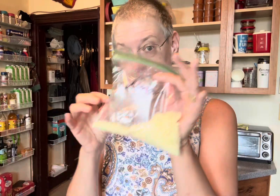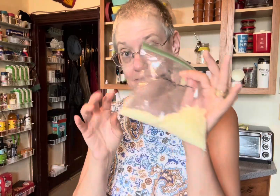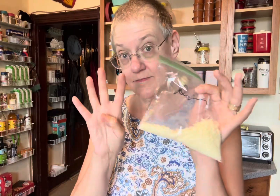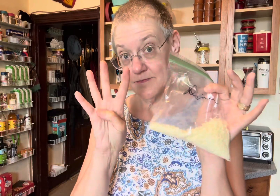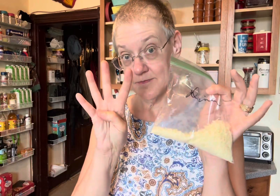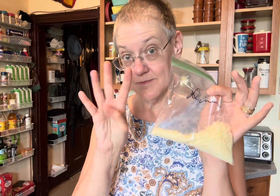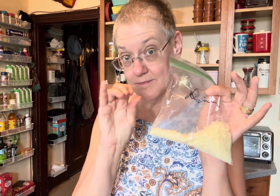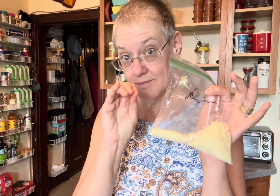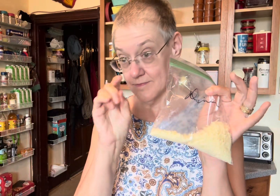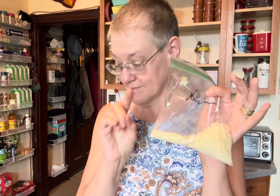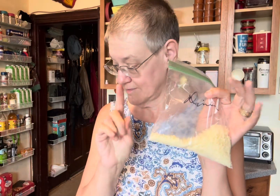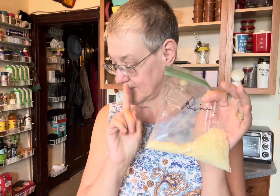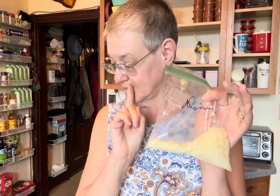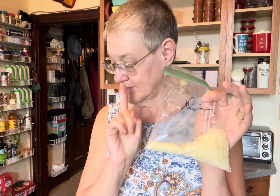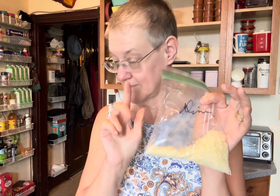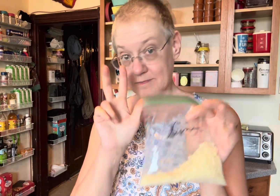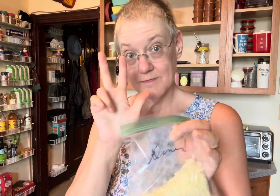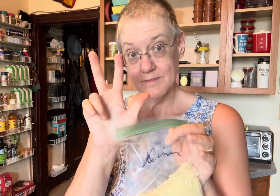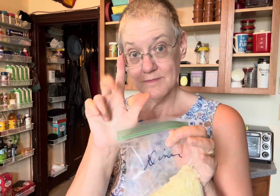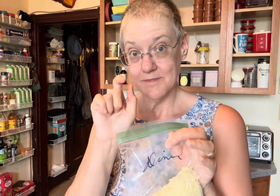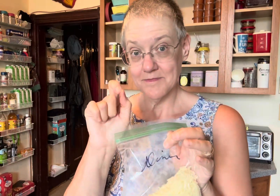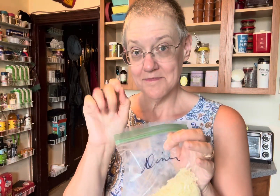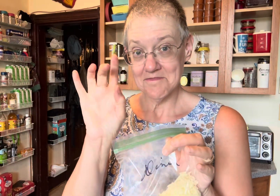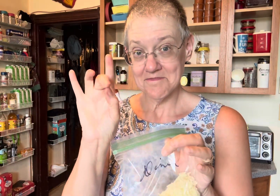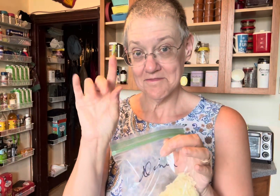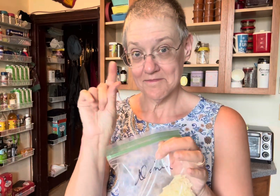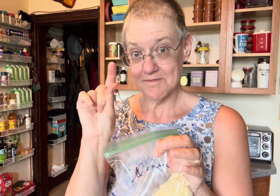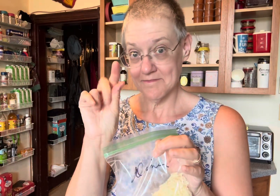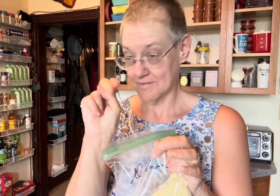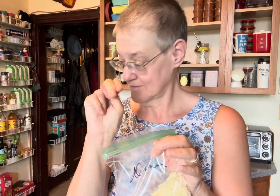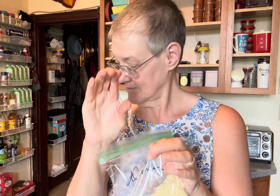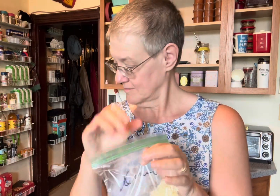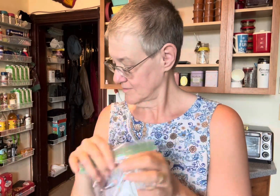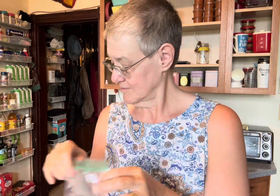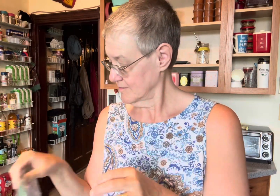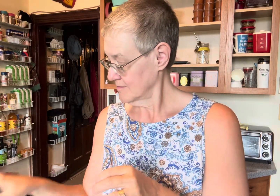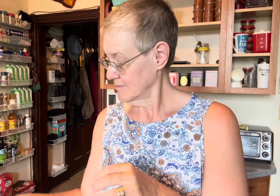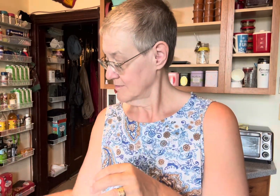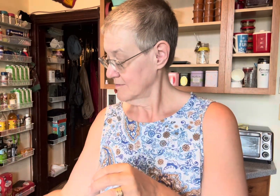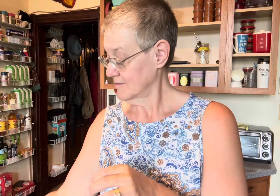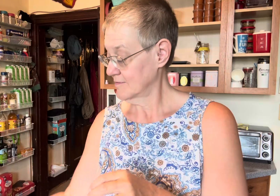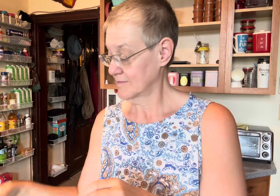left. So 4 ounces of cheddar cheese, 3.8 grams of net carbs.